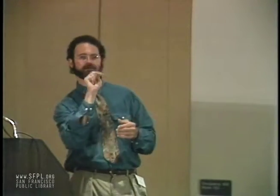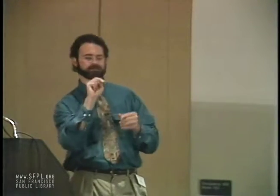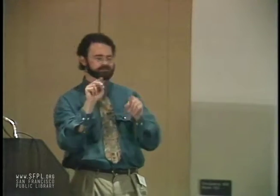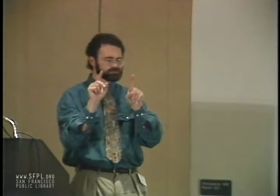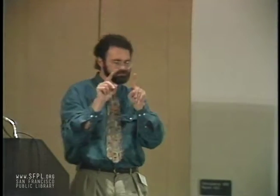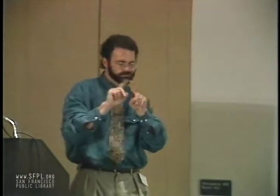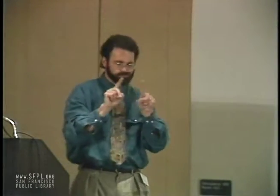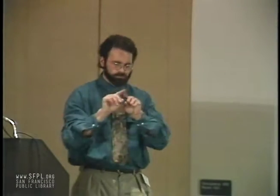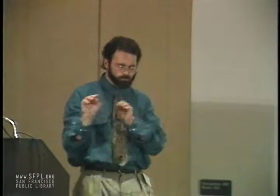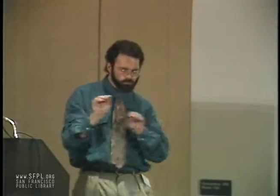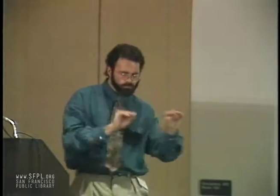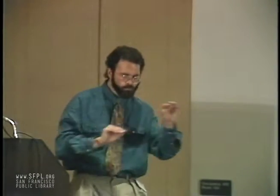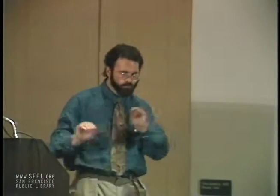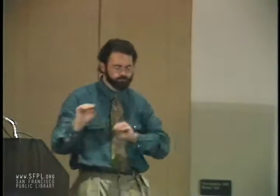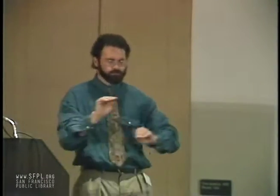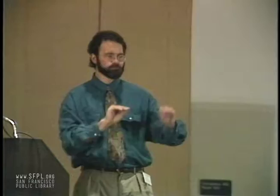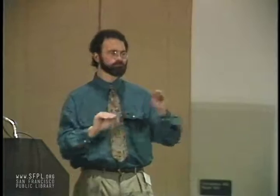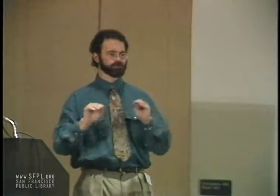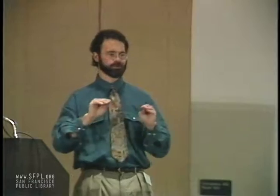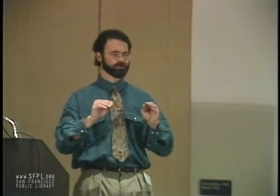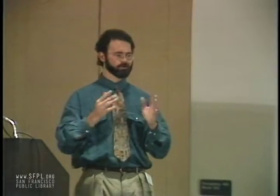to show patterns, to show movement,